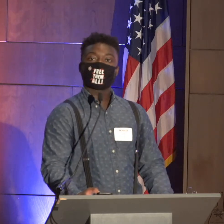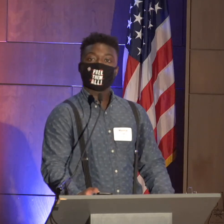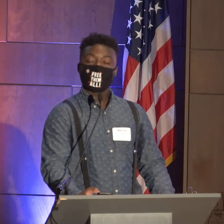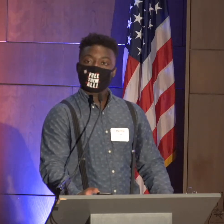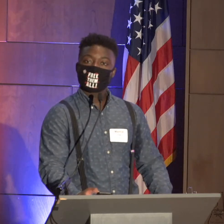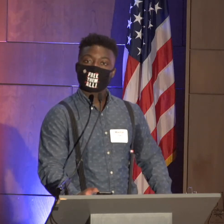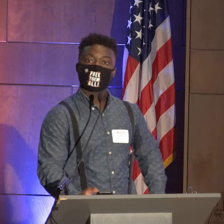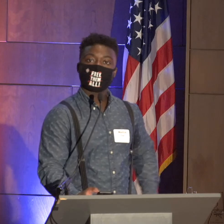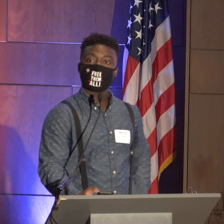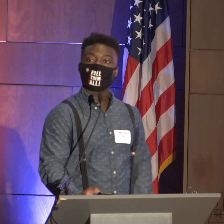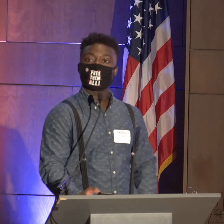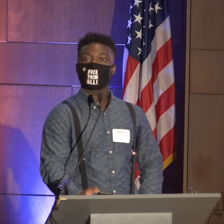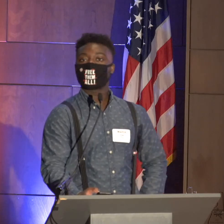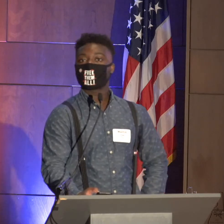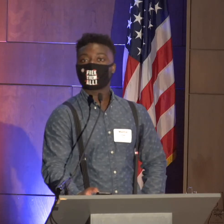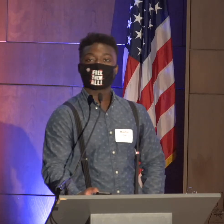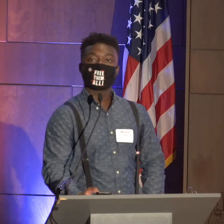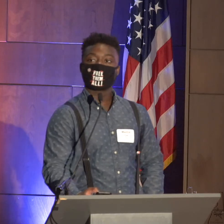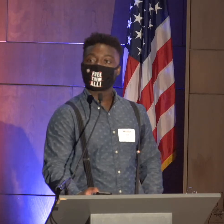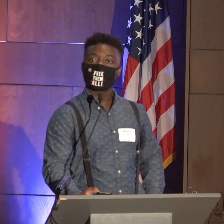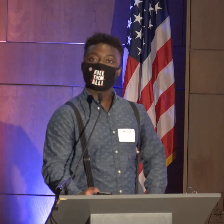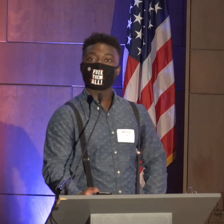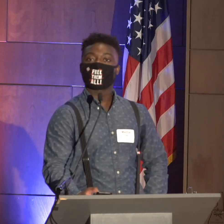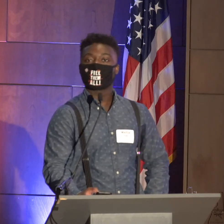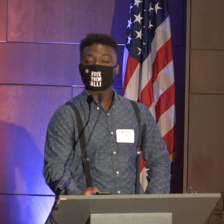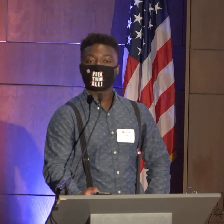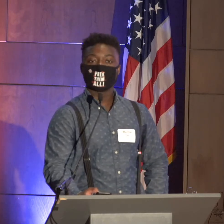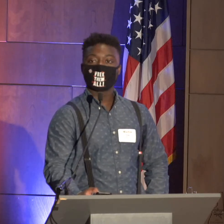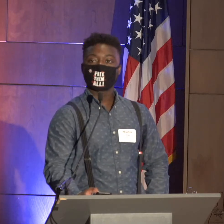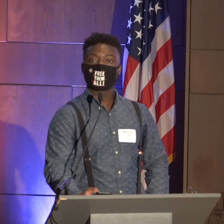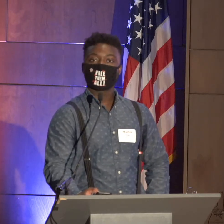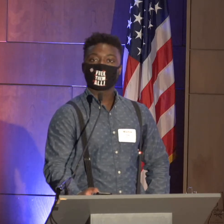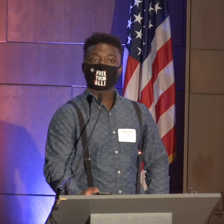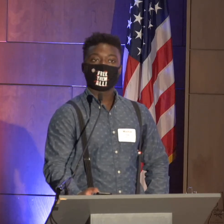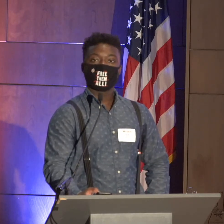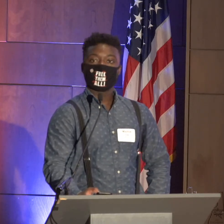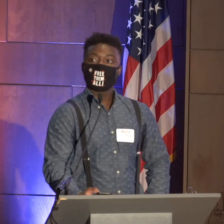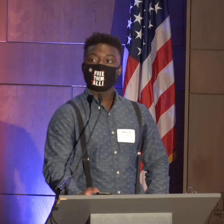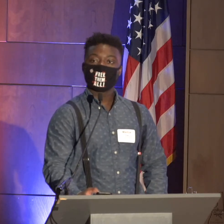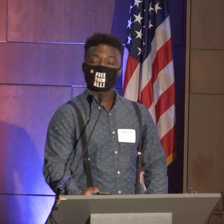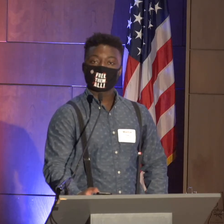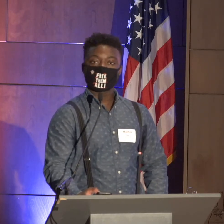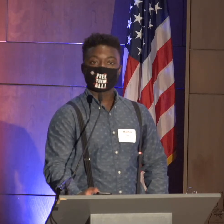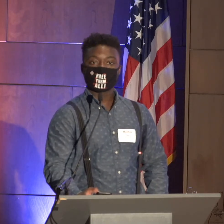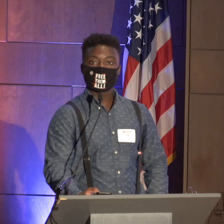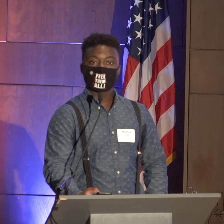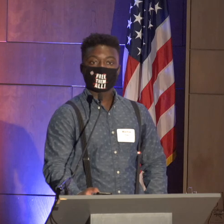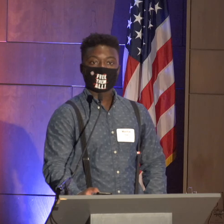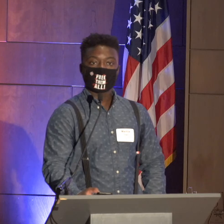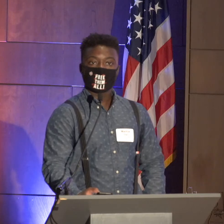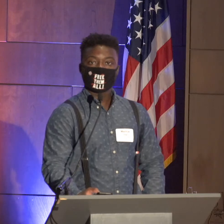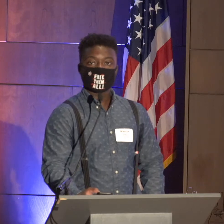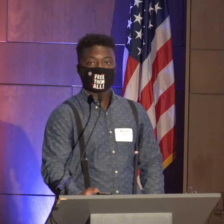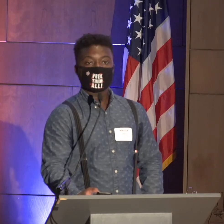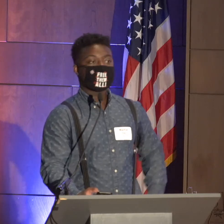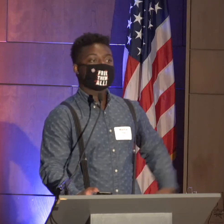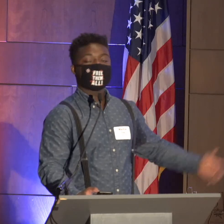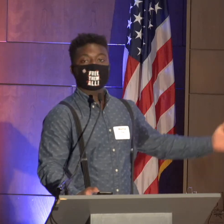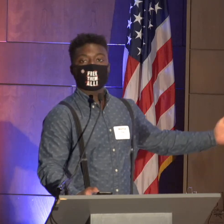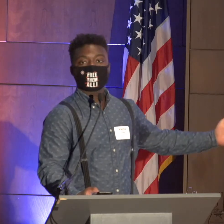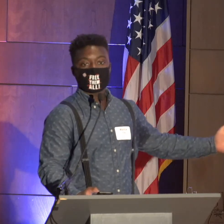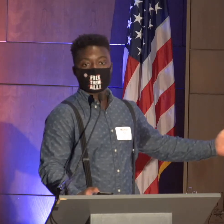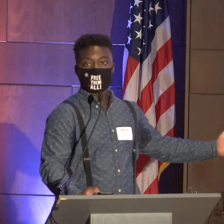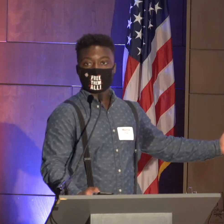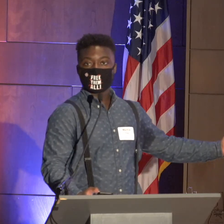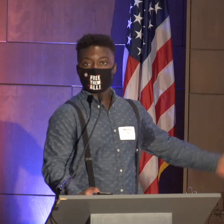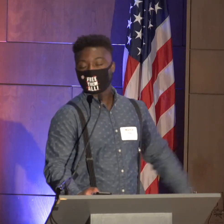Also, free the immigrants that are trying to come here, you know, in New Hampshire. They don't need to be